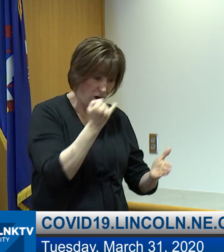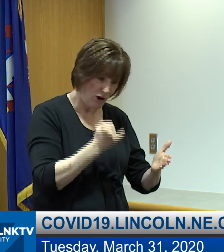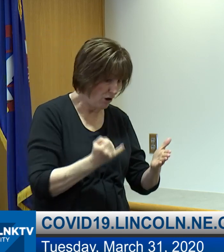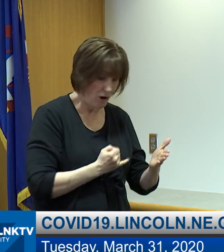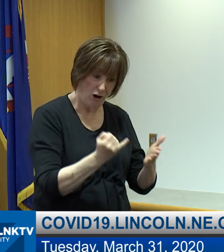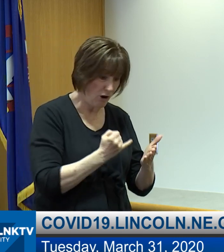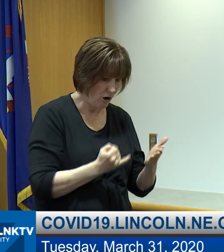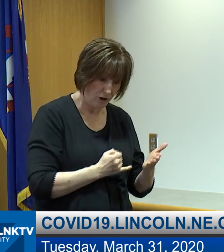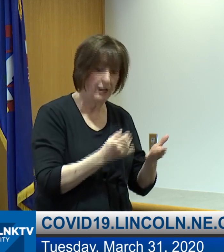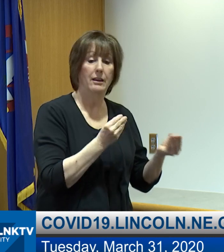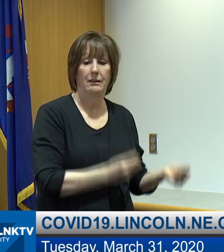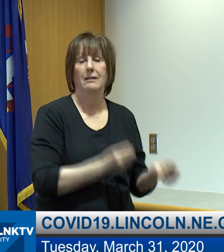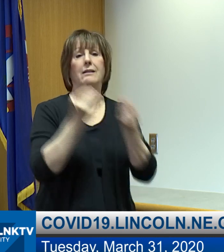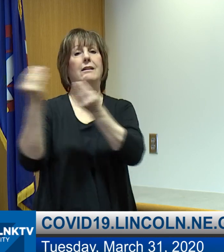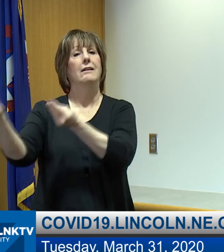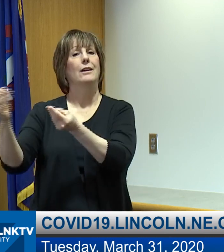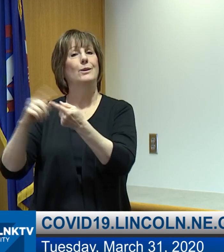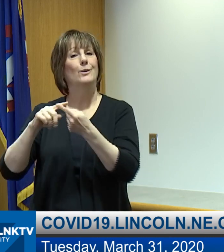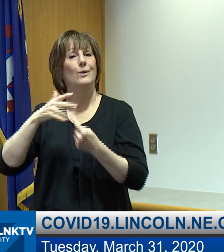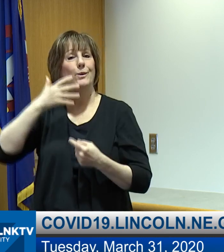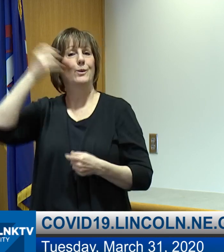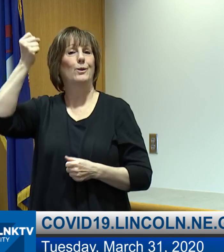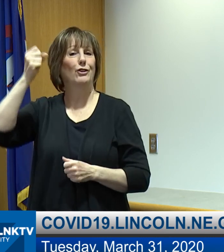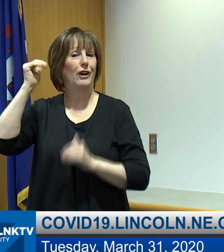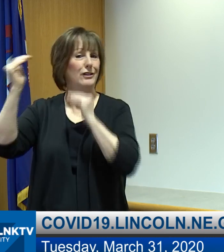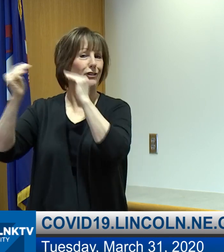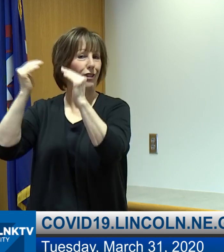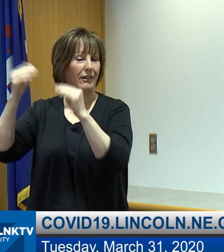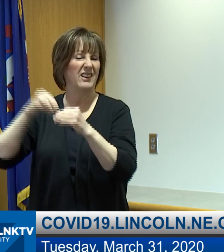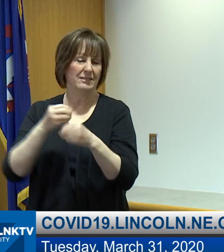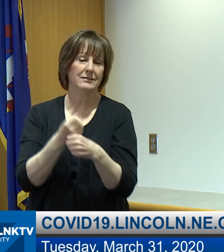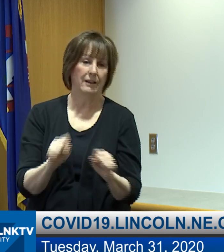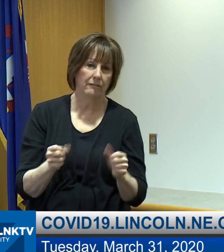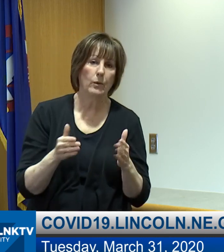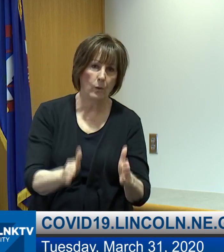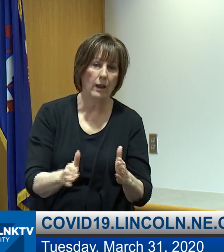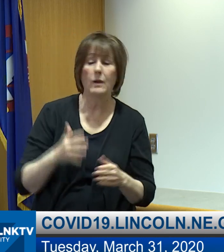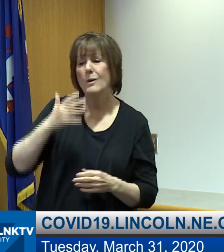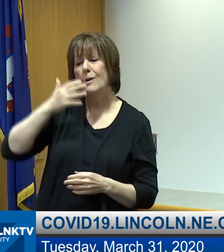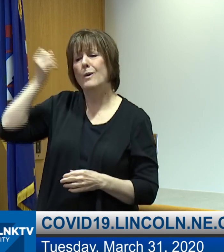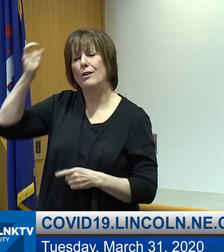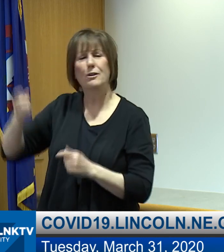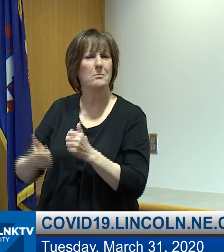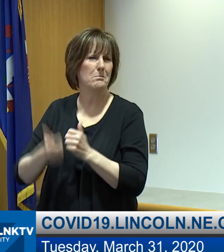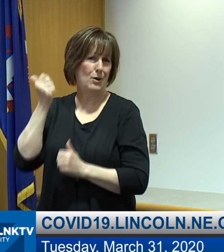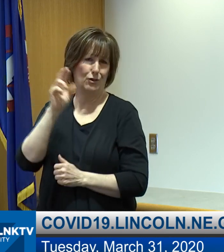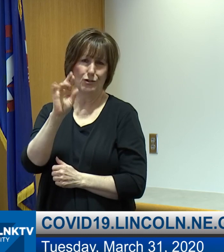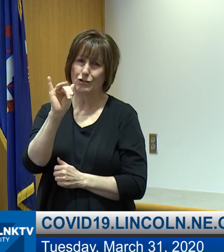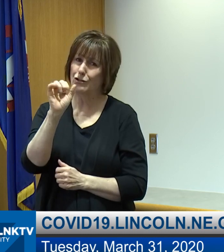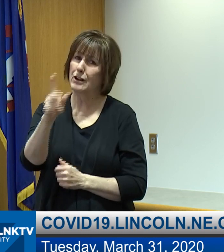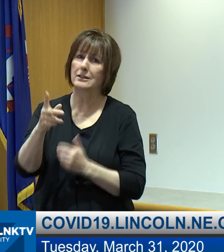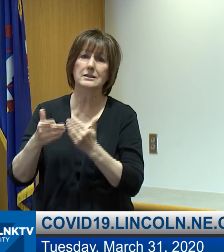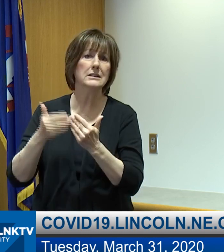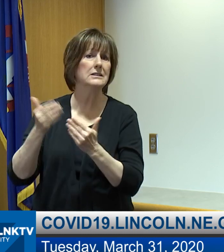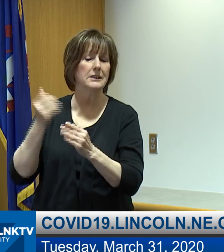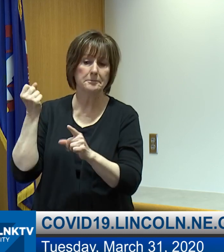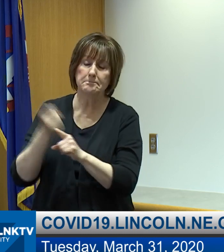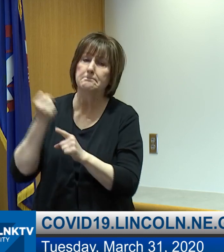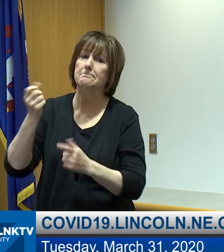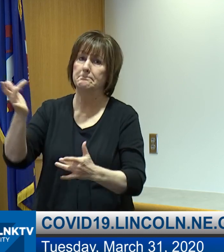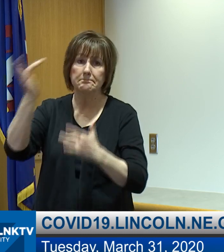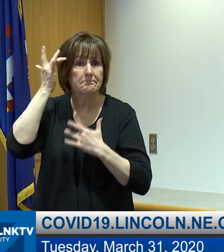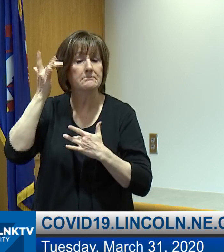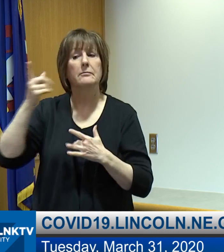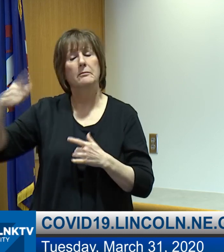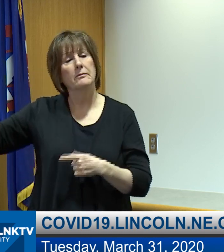safe way. We know that our older adults are among those most at risk from COVID-19, and many are wisely